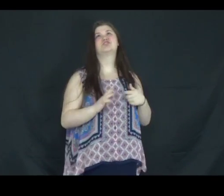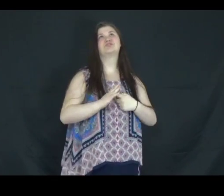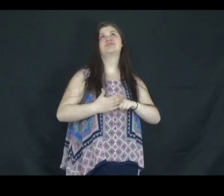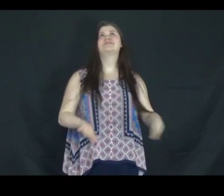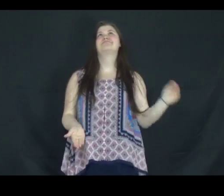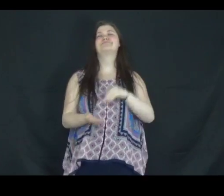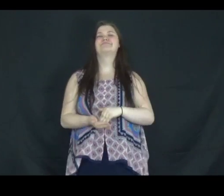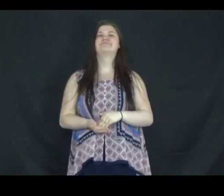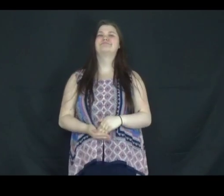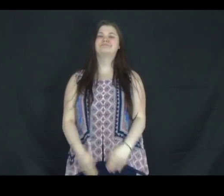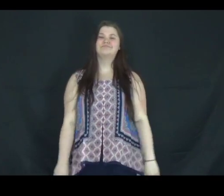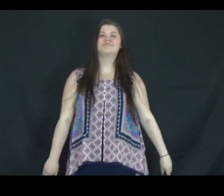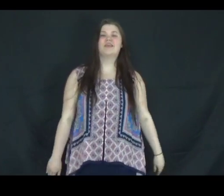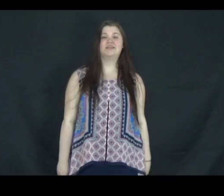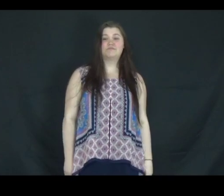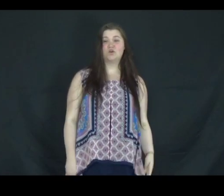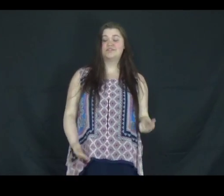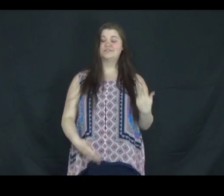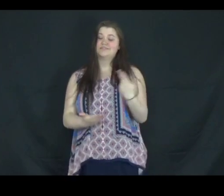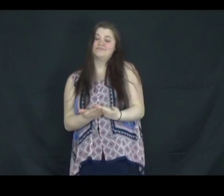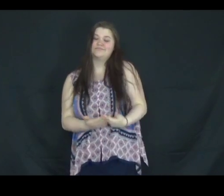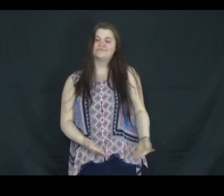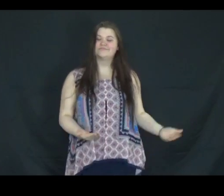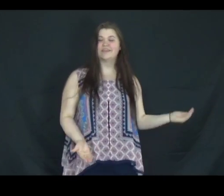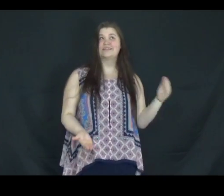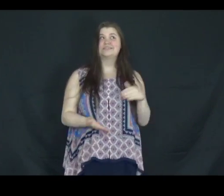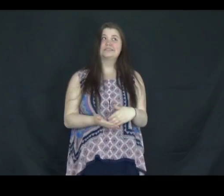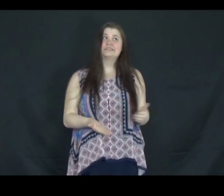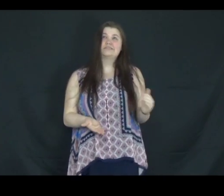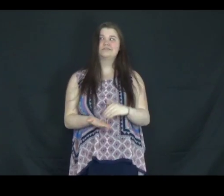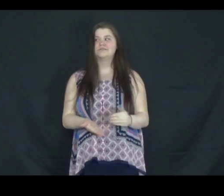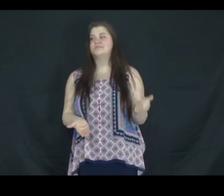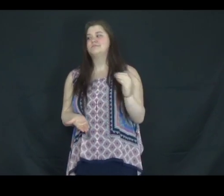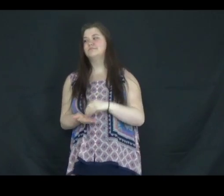I keep on hitting the